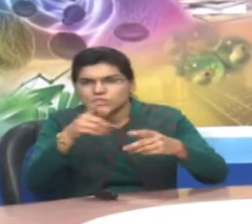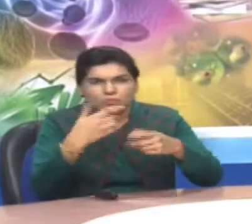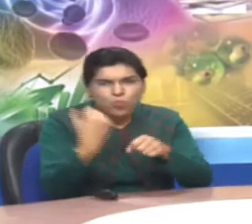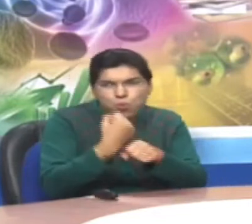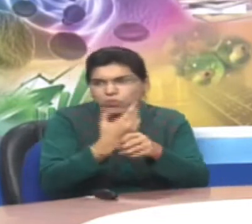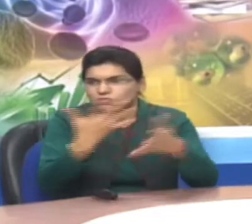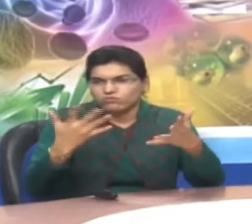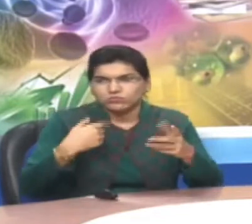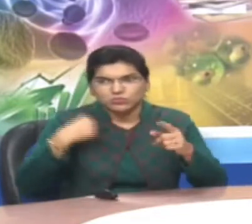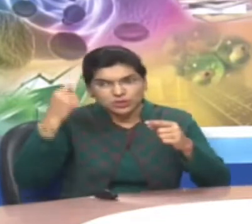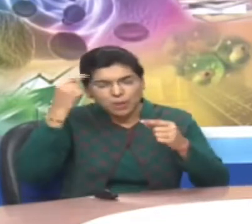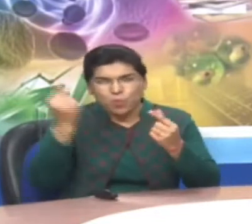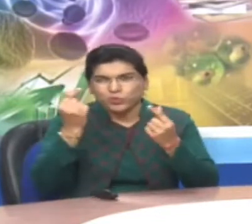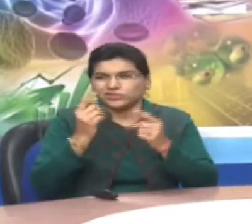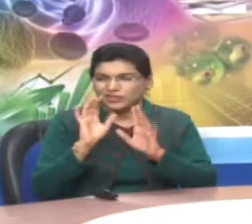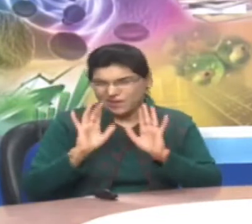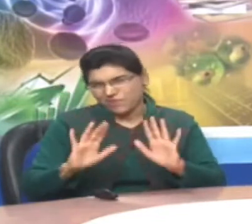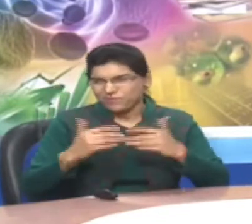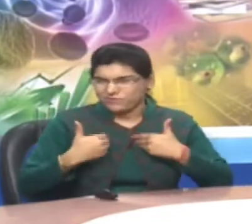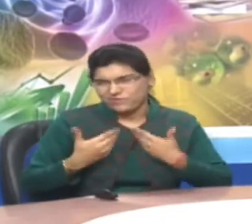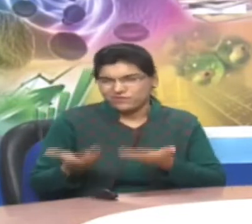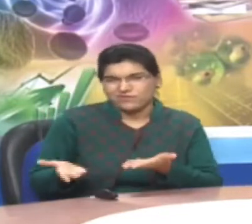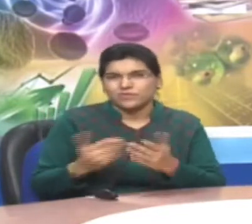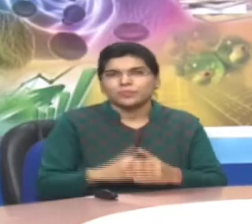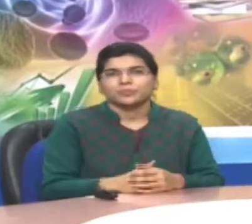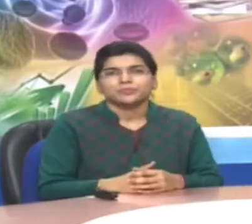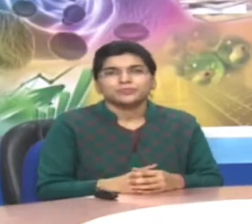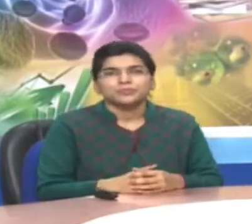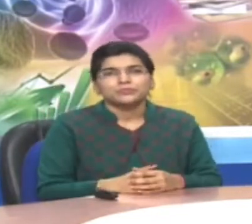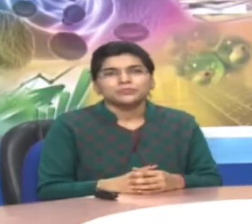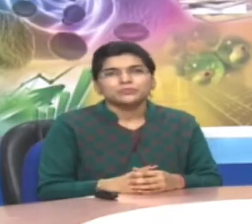I've got brains and I use them. That's